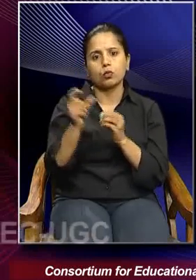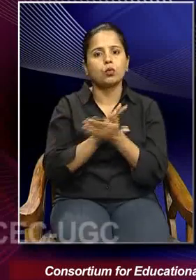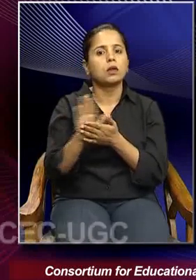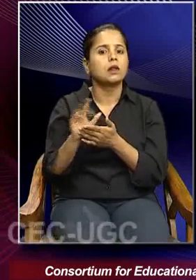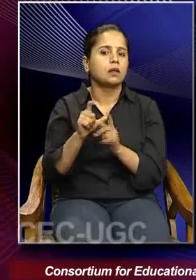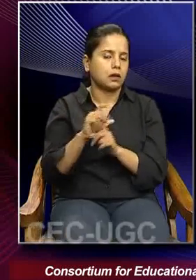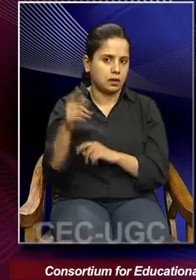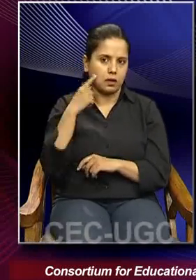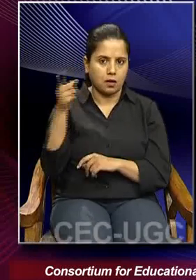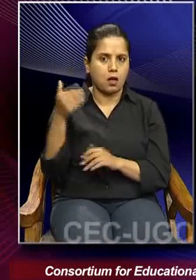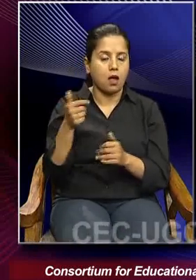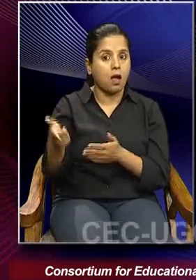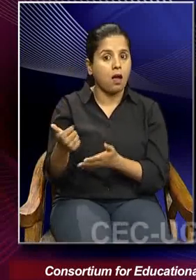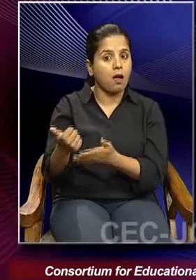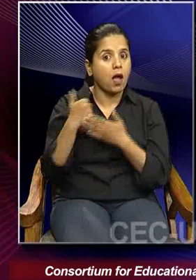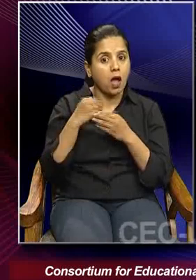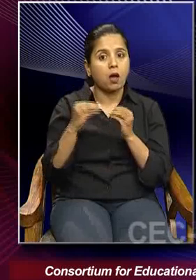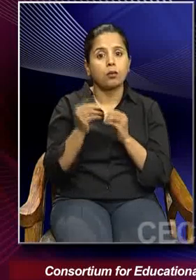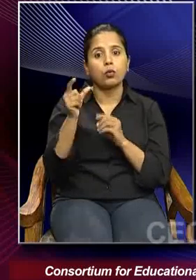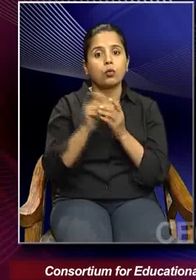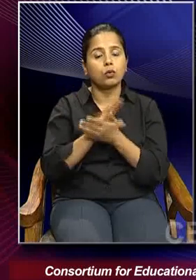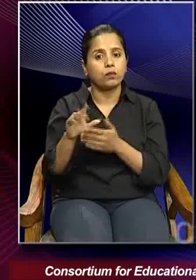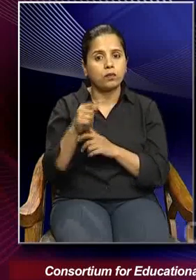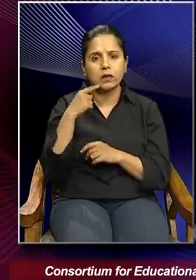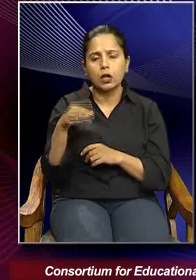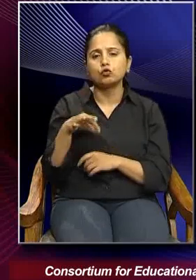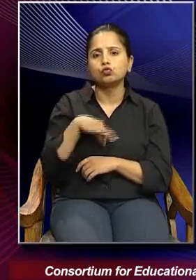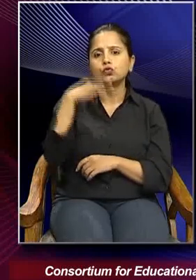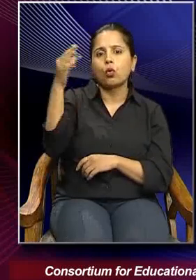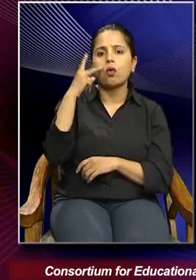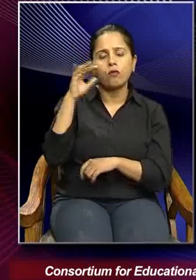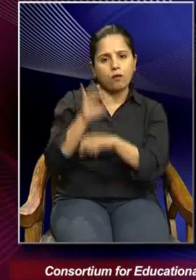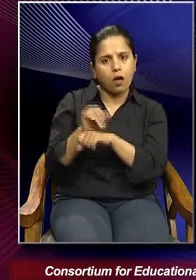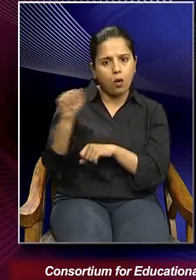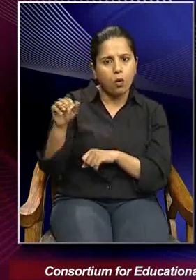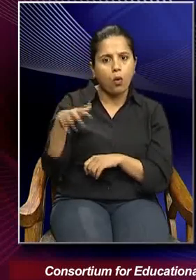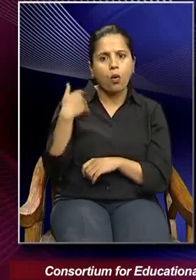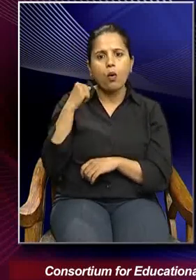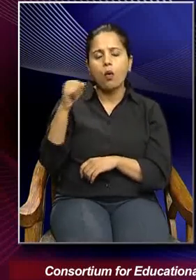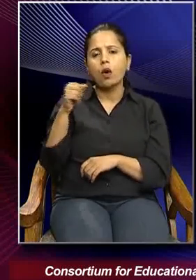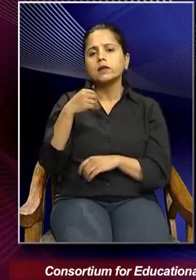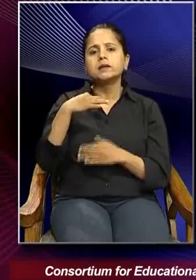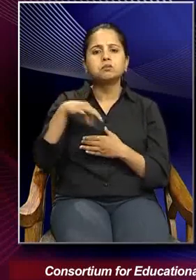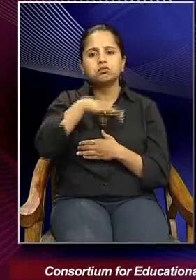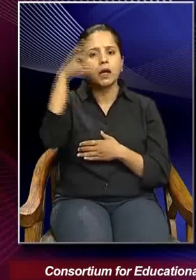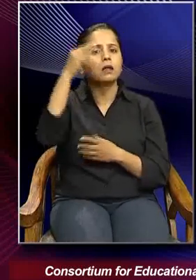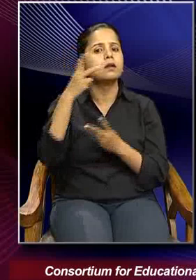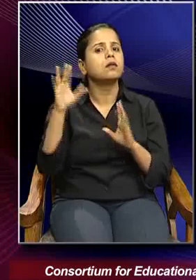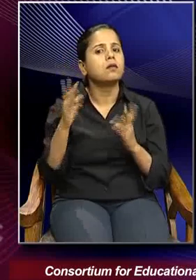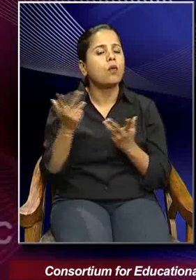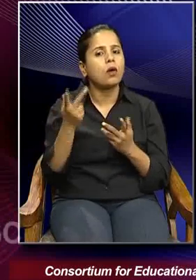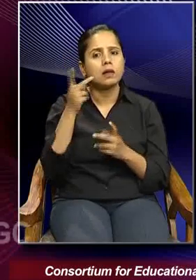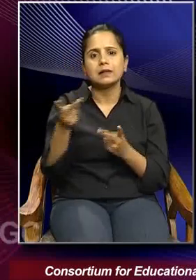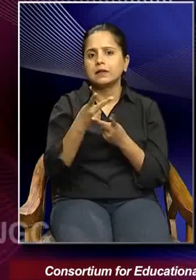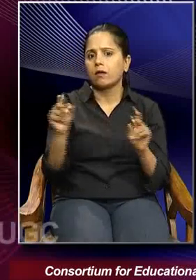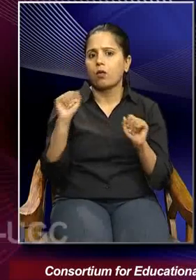this Buddhi helps to identify the soul or the Atma, which differs from all